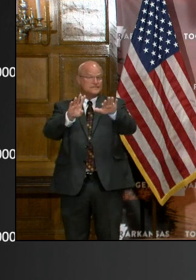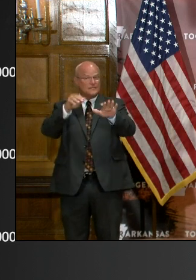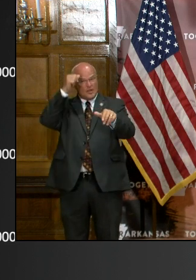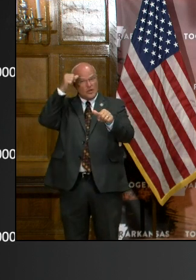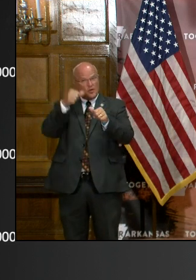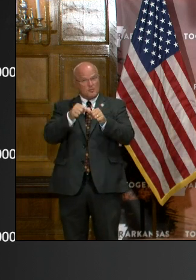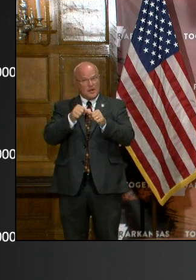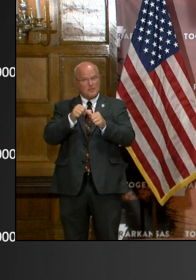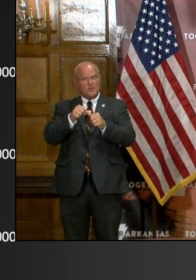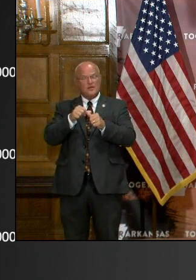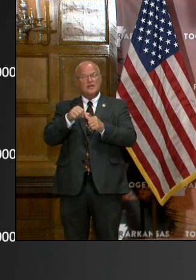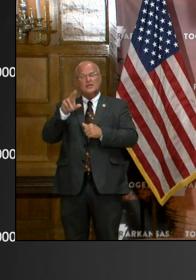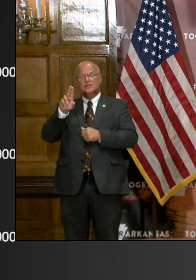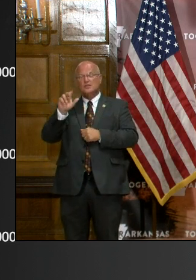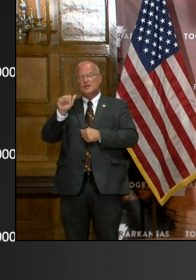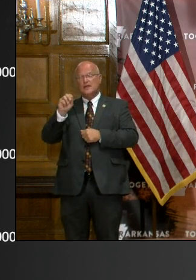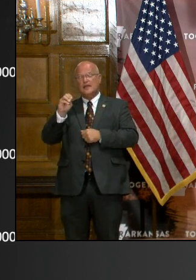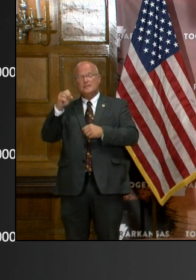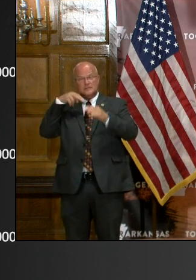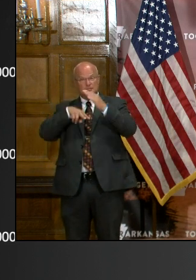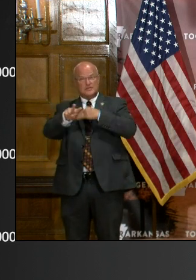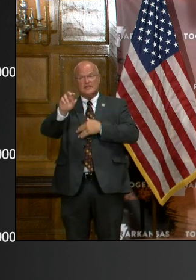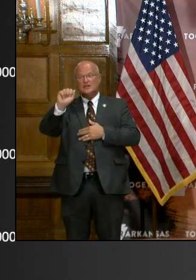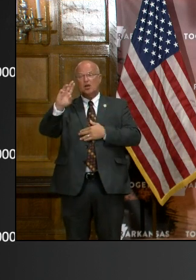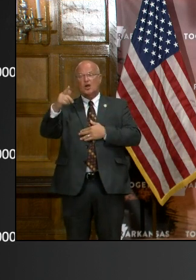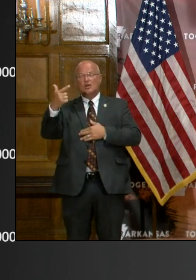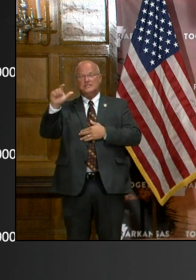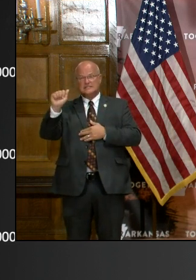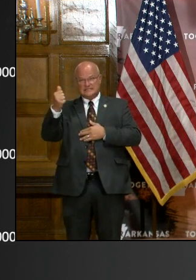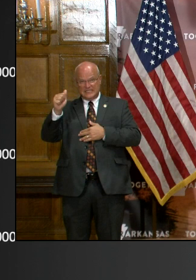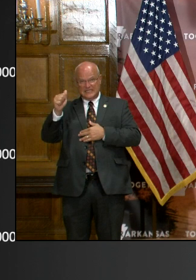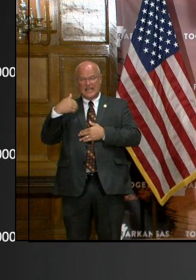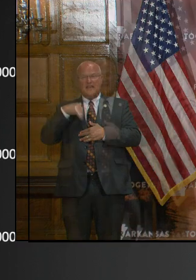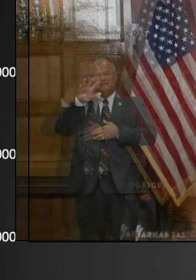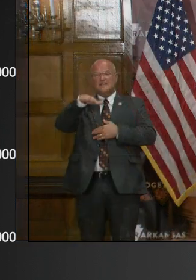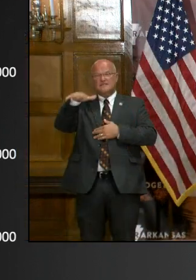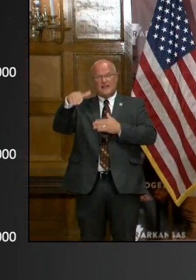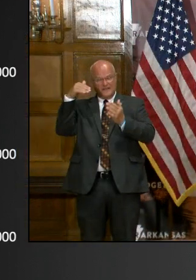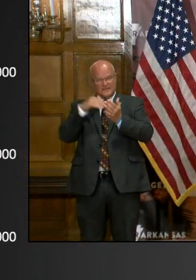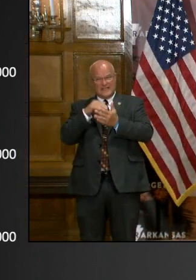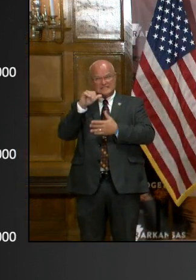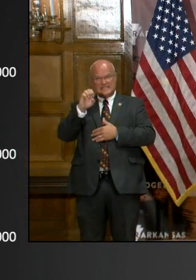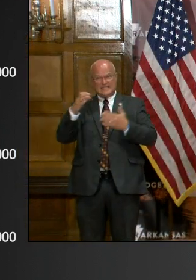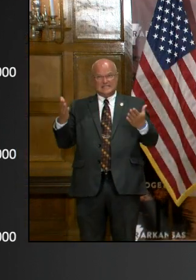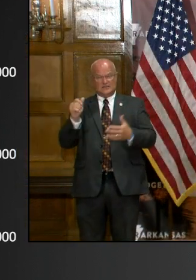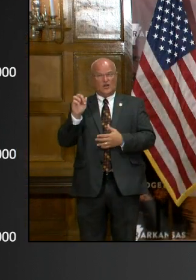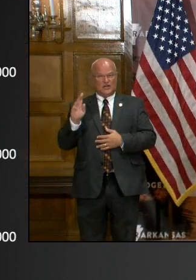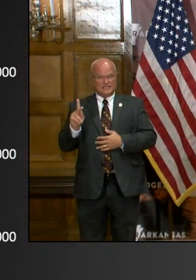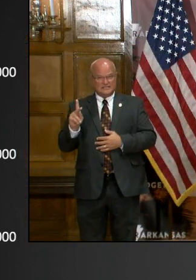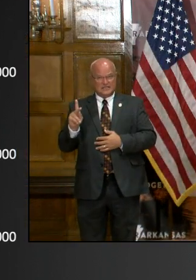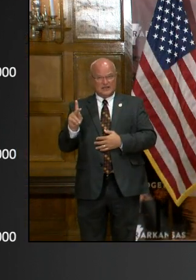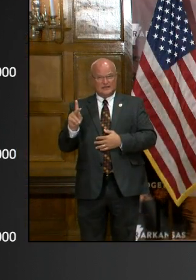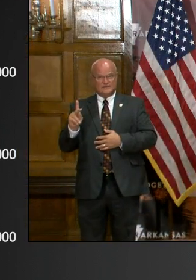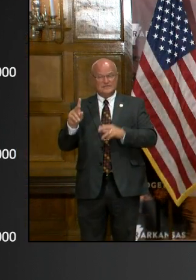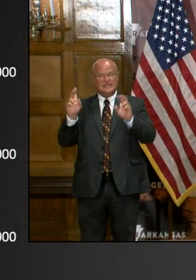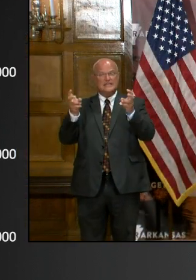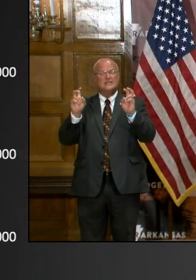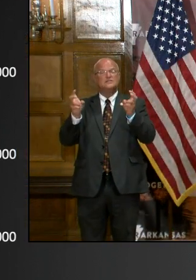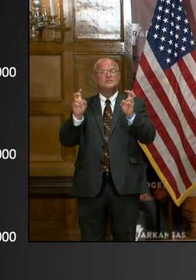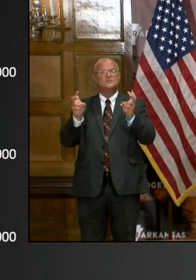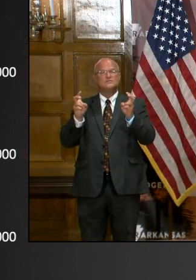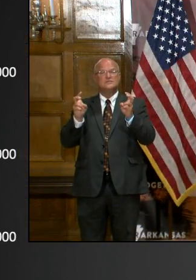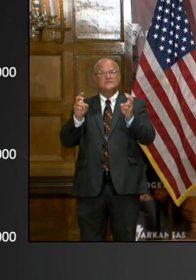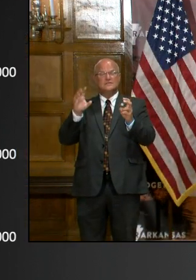recall, they projected that on August 10th that we would have 55,000 cases in Arkansas in terms